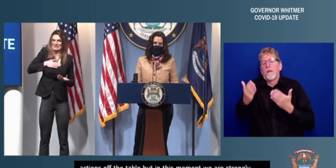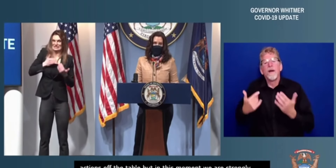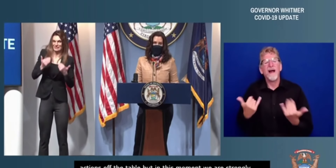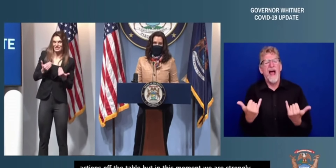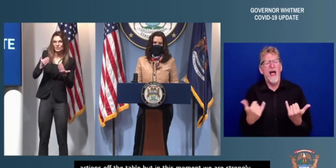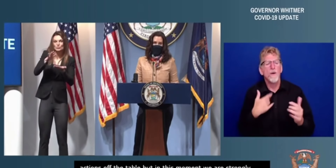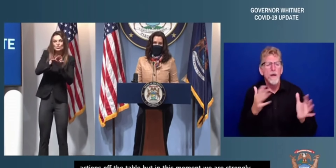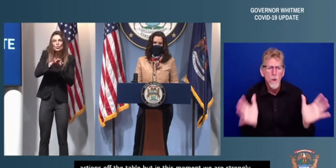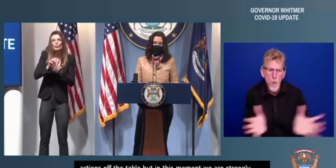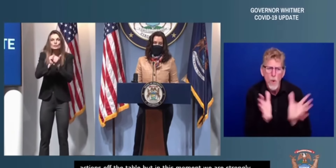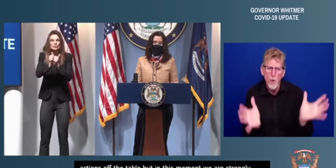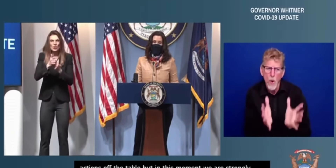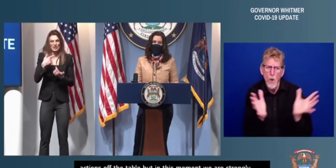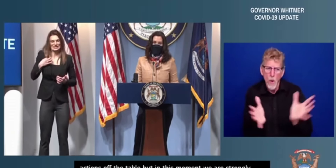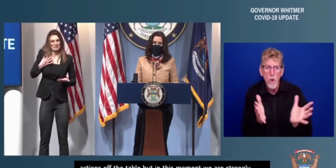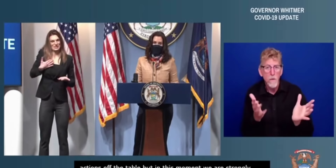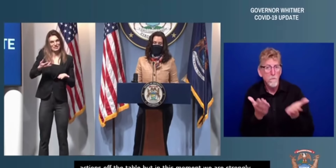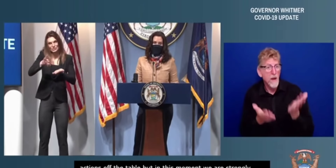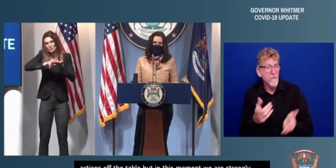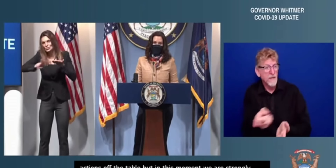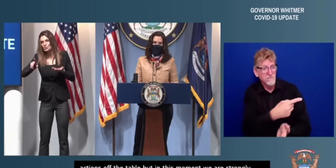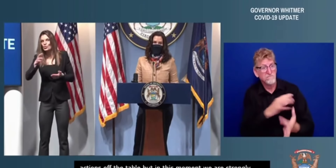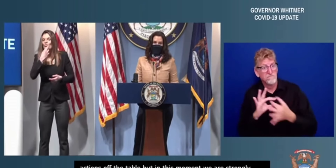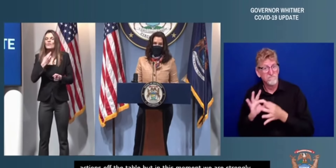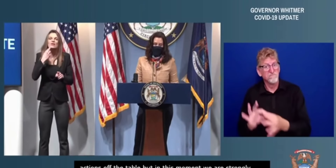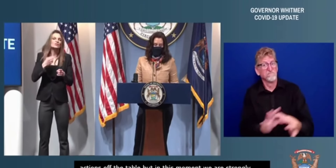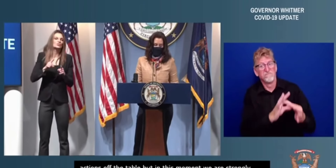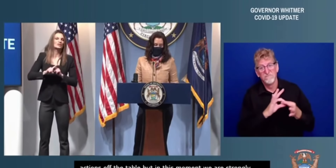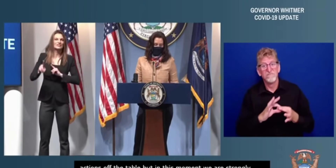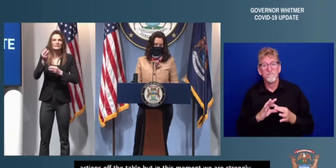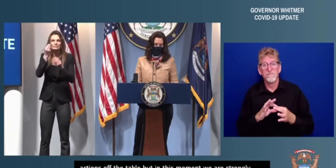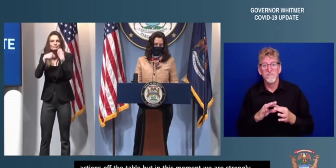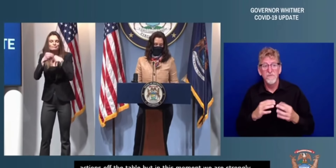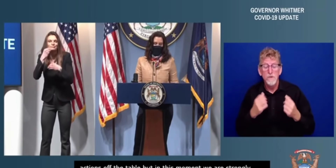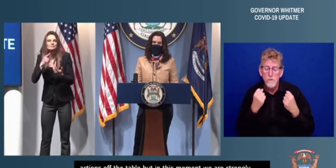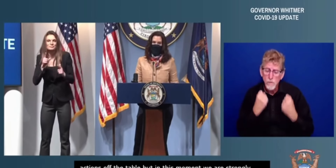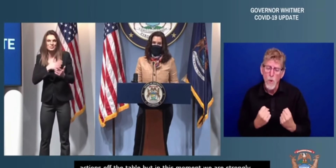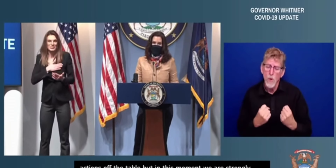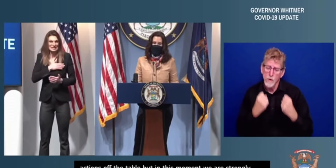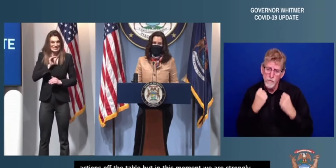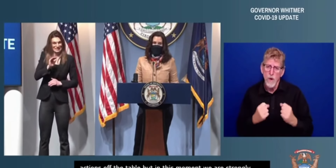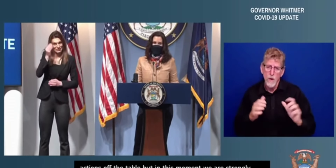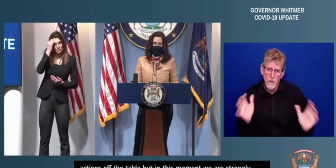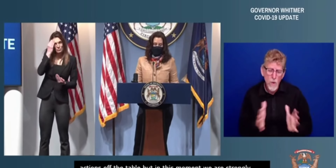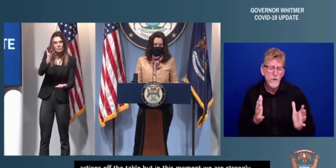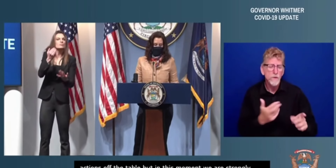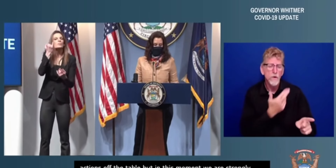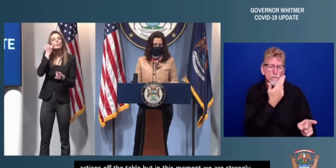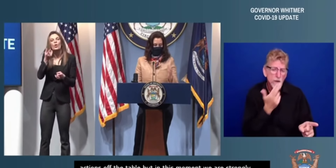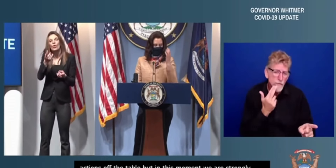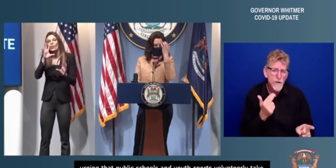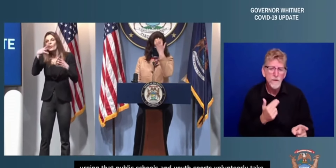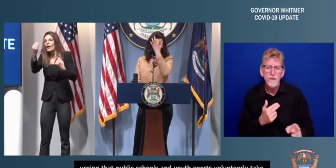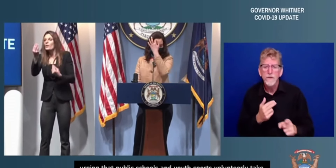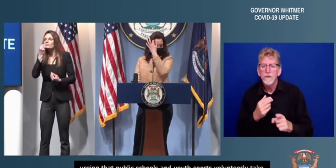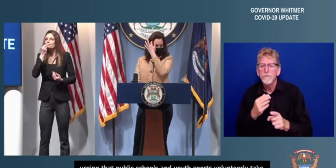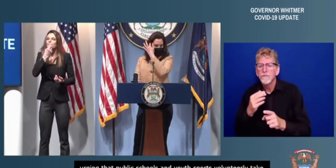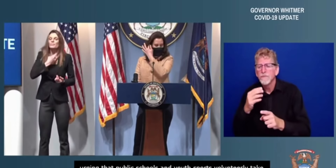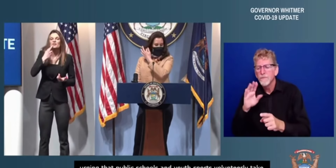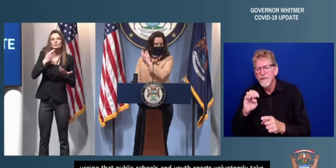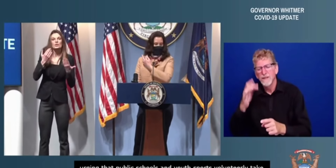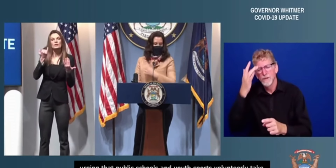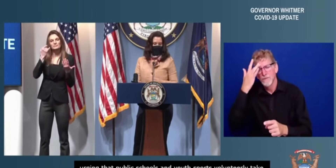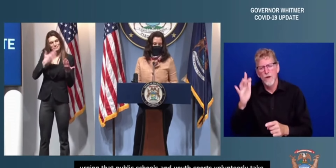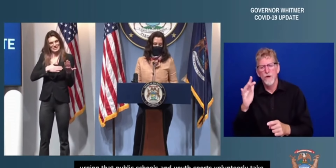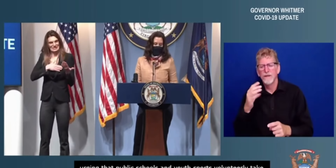We are strongly urging restaurants and diners to be smart and eat outdoors or get